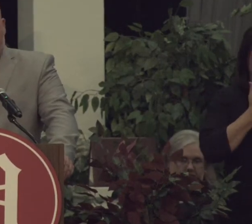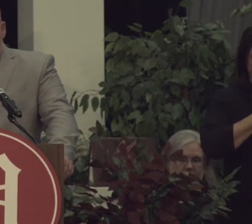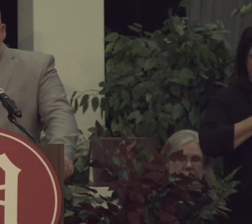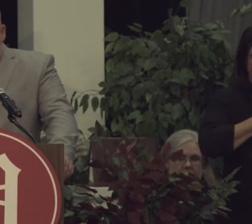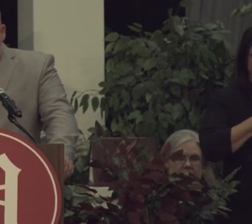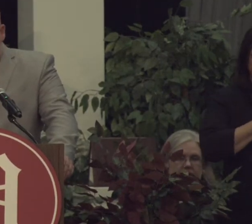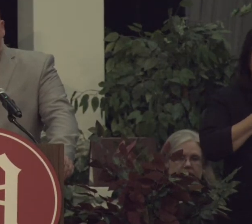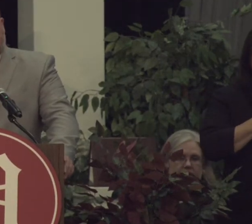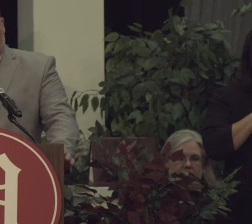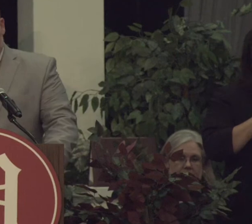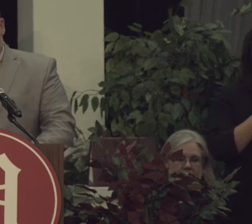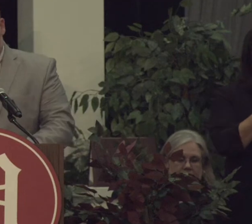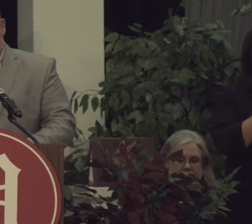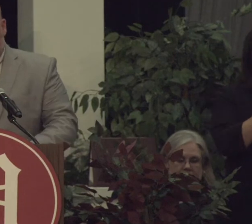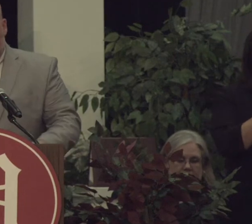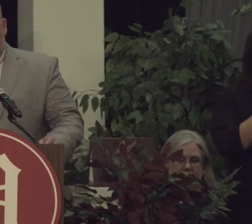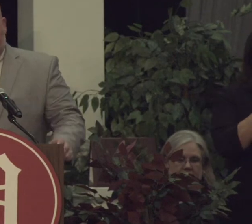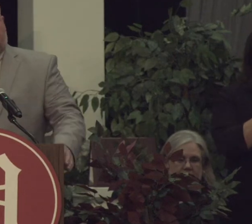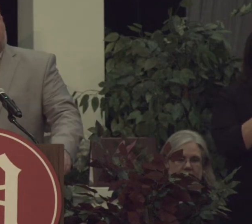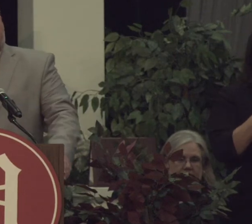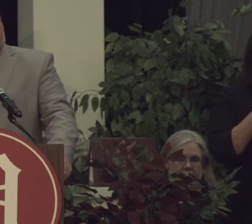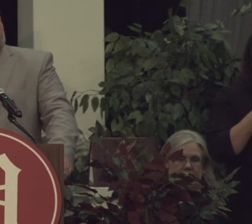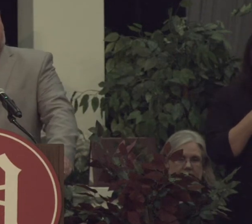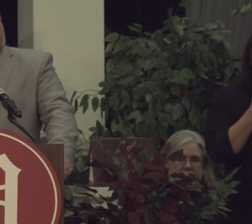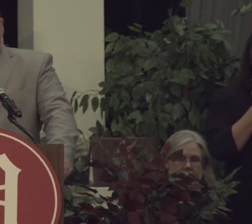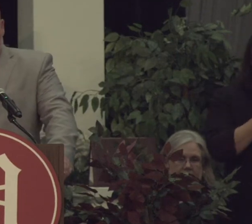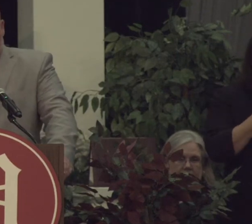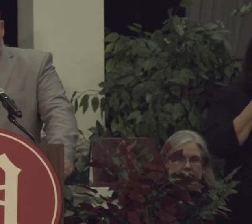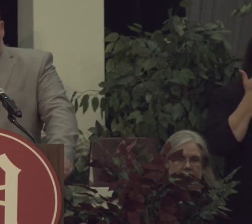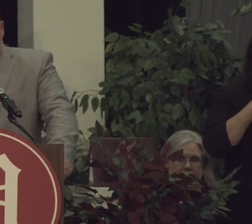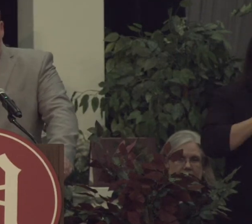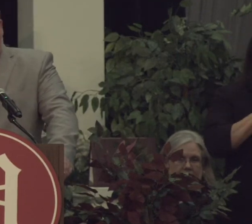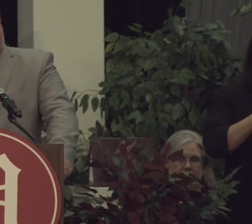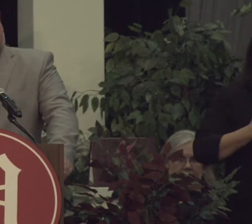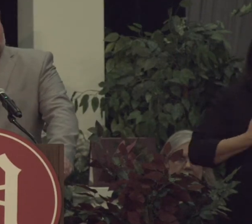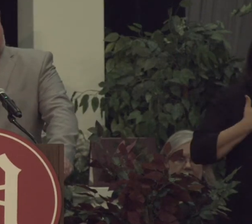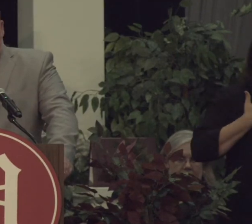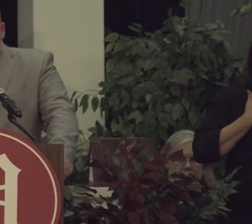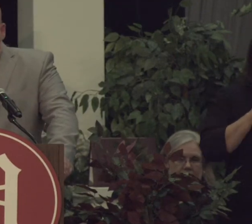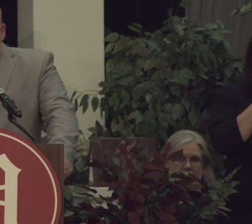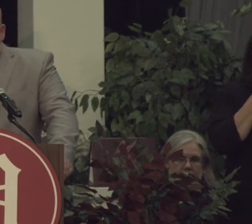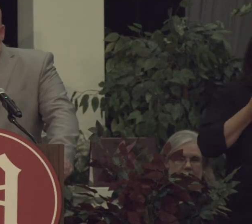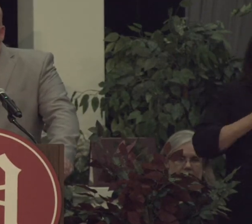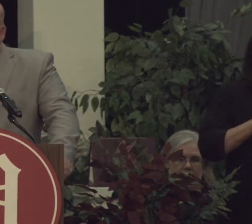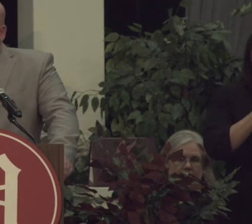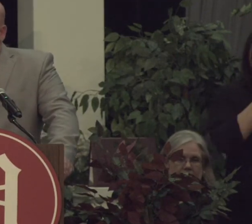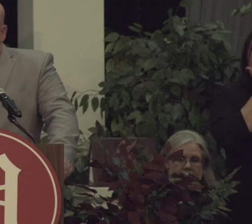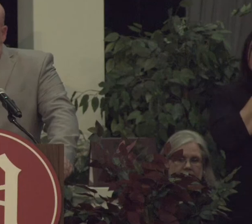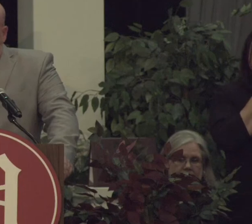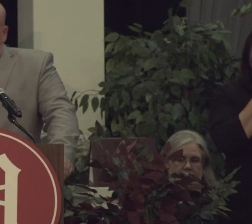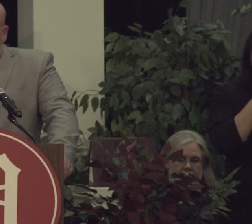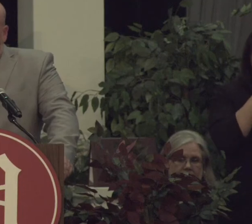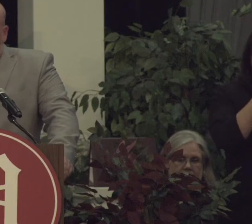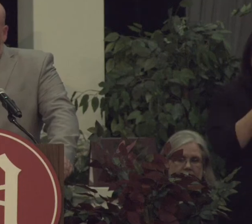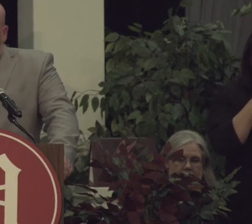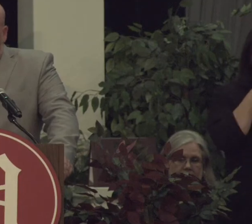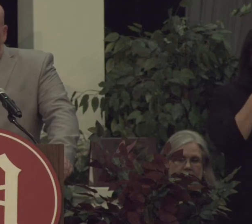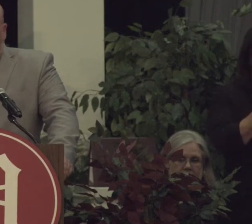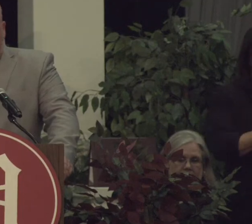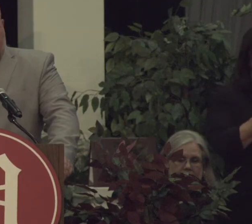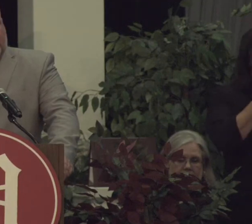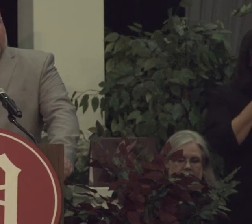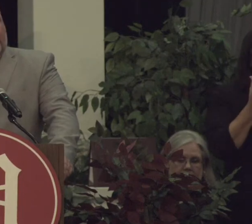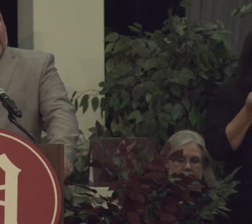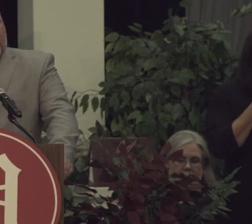times, but those moments often lead to some of the best times of your life. Don't let mistakes define you. It's what you do